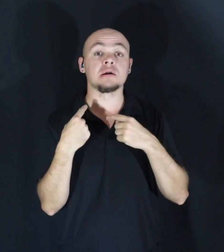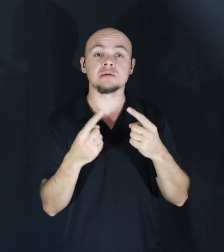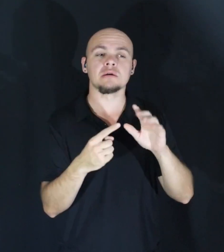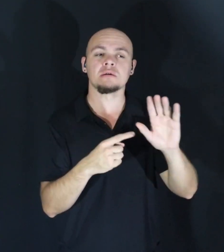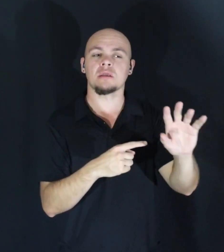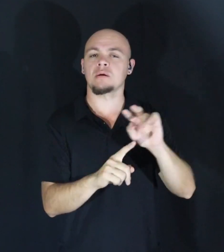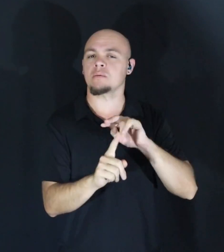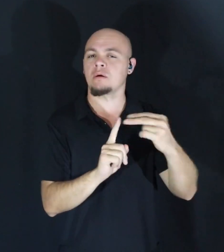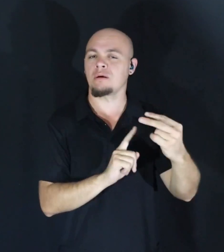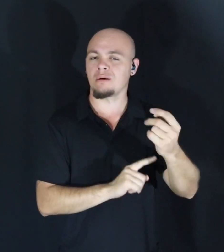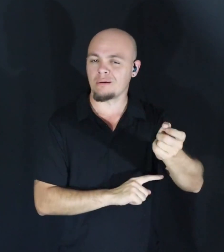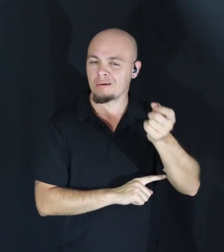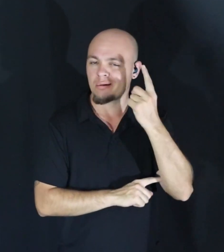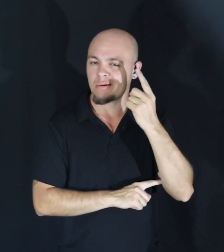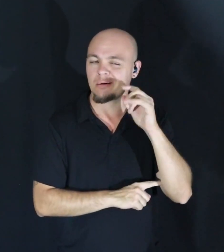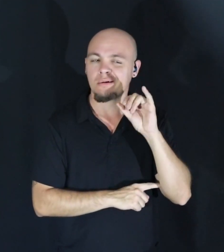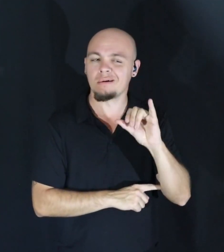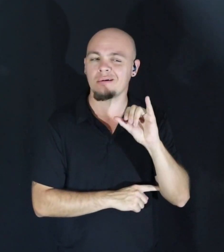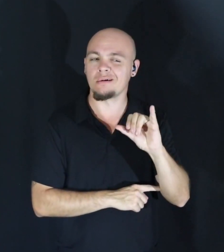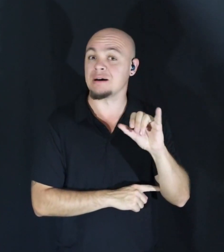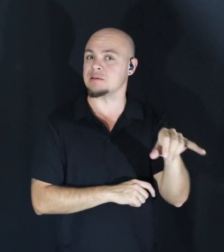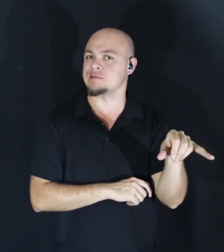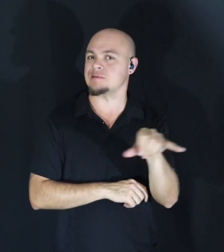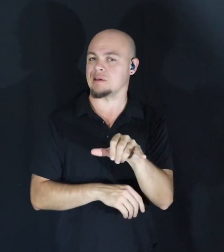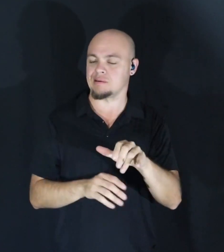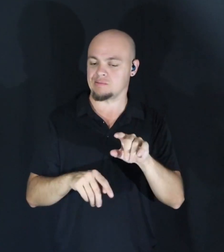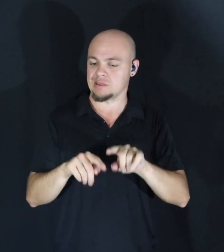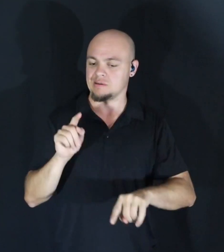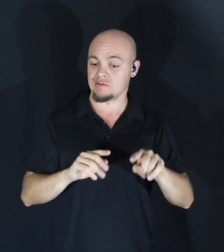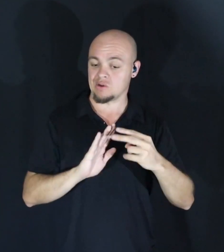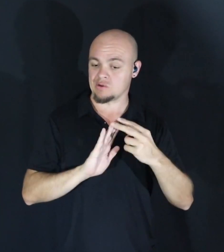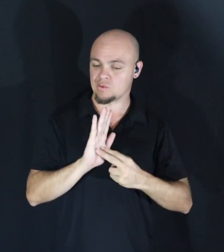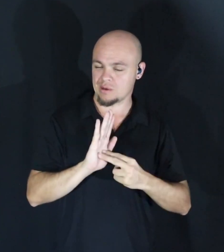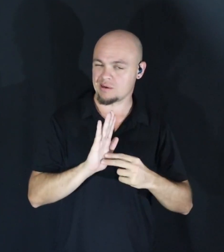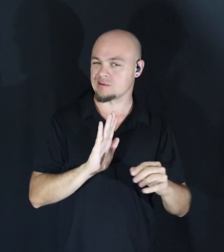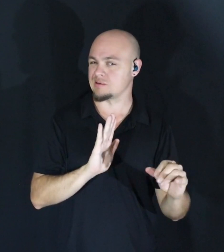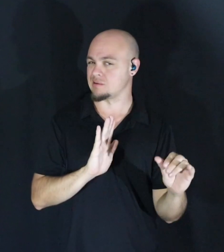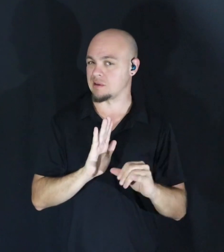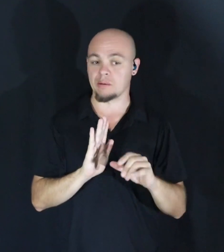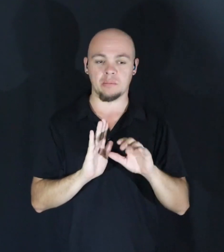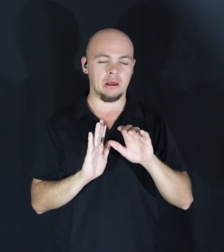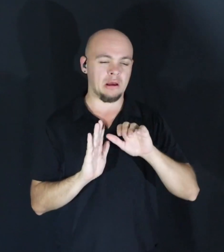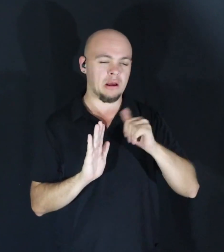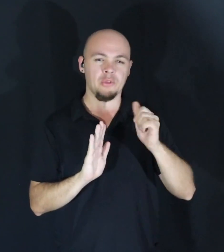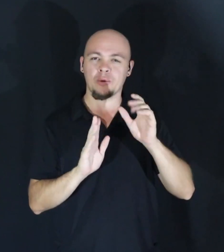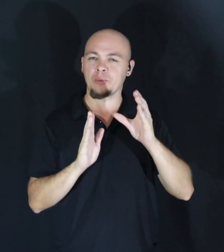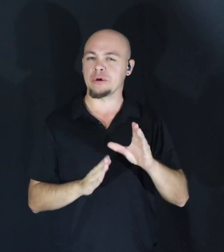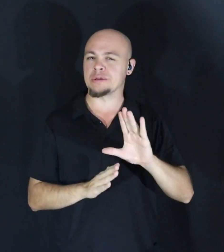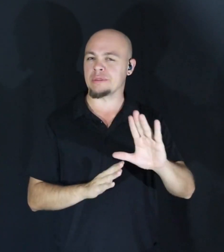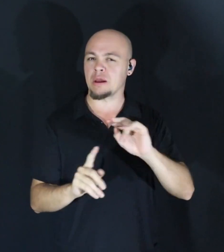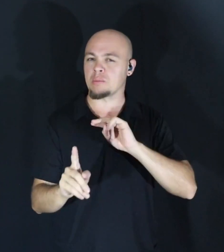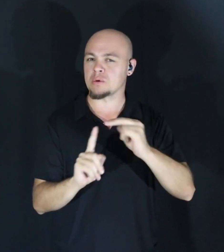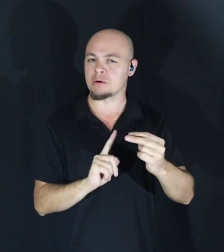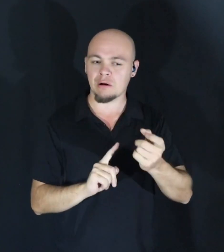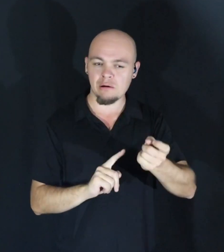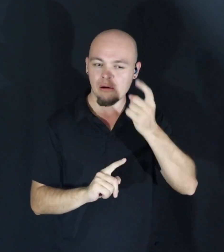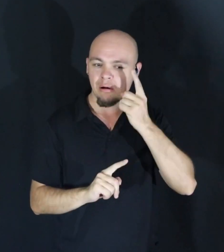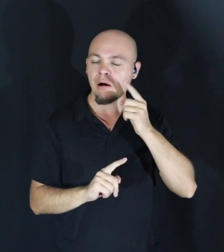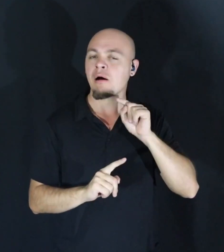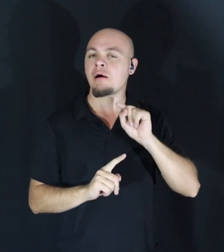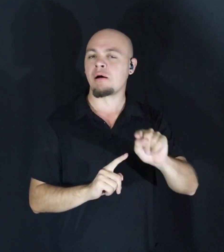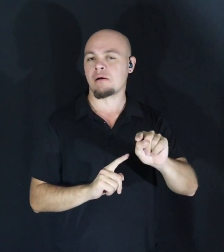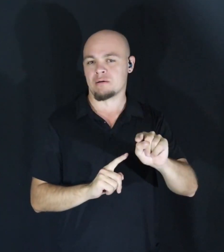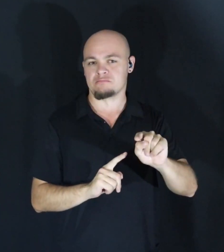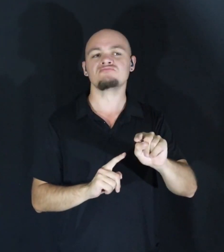point of view? It's the same thing with diverse reading. We step into someone else's shoes, see things from their perspective,